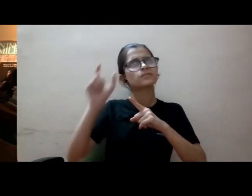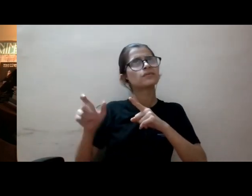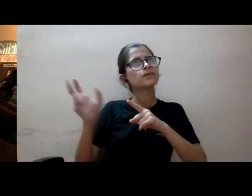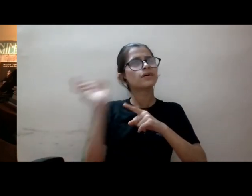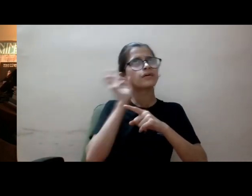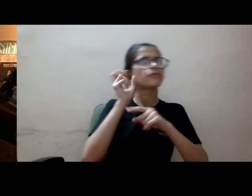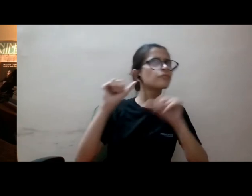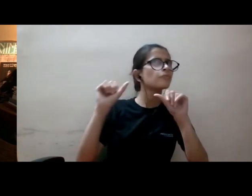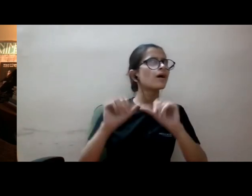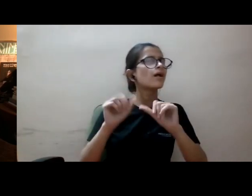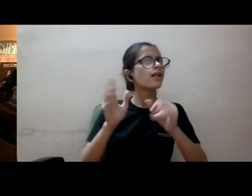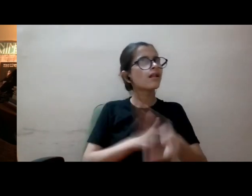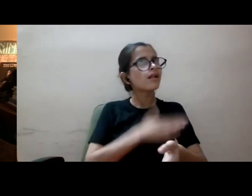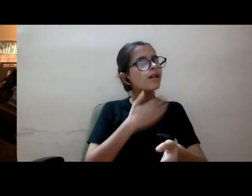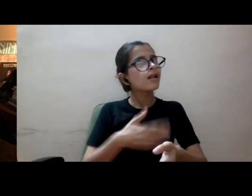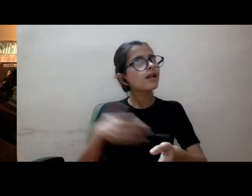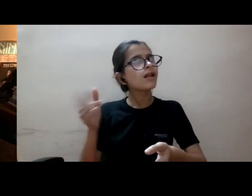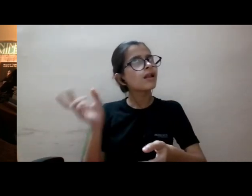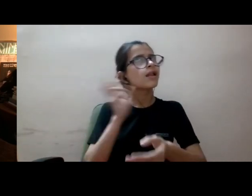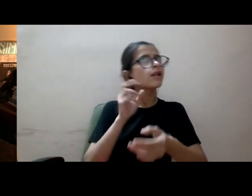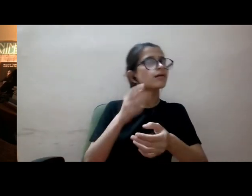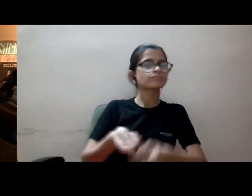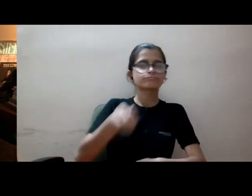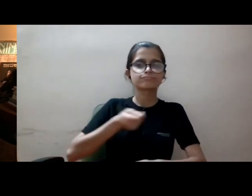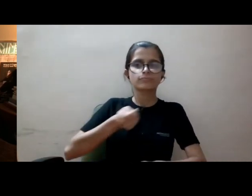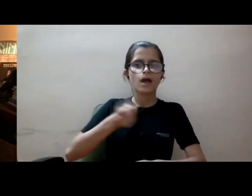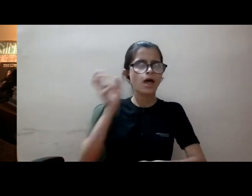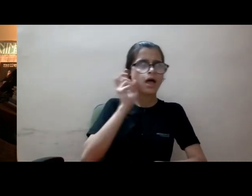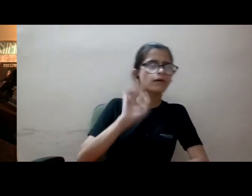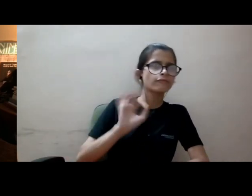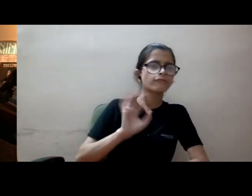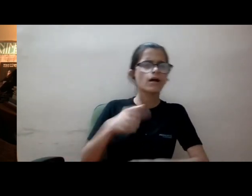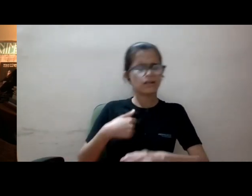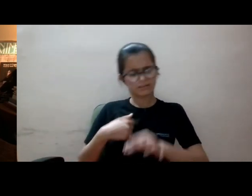rhythmic tattoo on the frying pan. So my question is this.